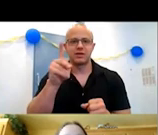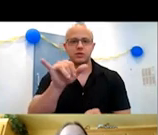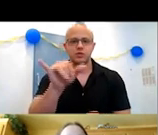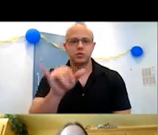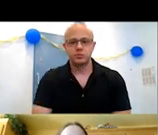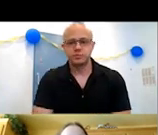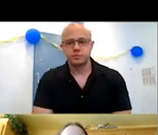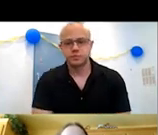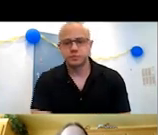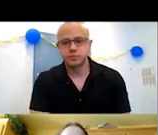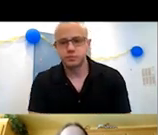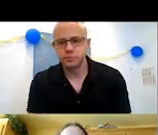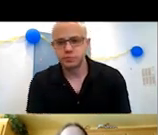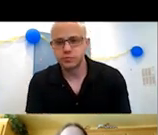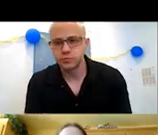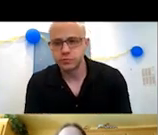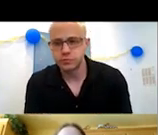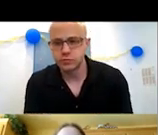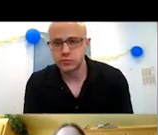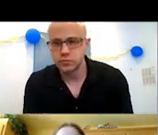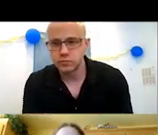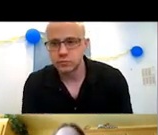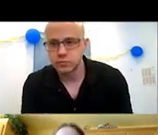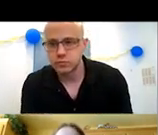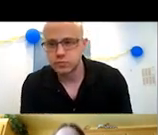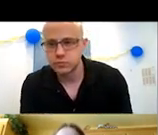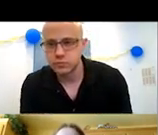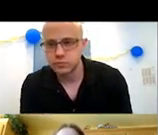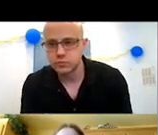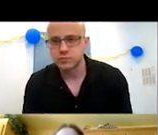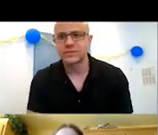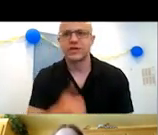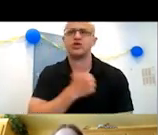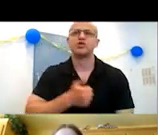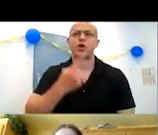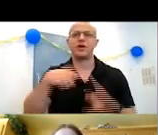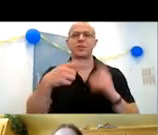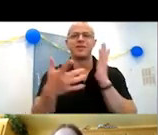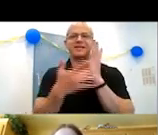Yes, of course. Yes, I can send you the link anytime. Yeah, just let me know.